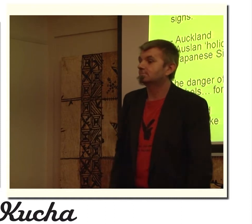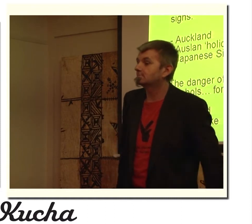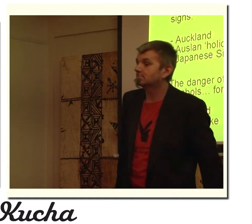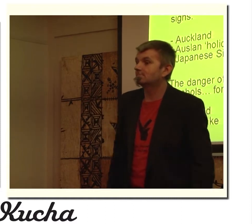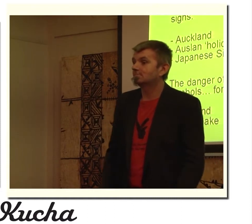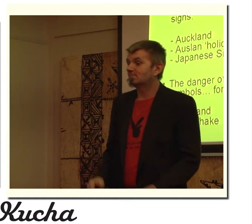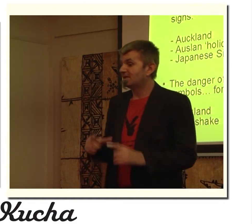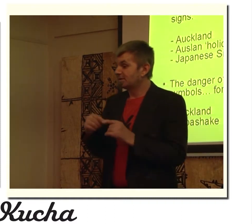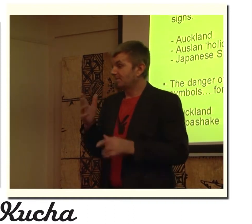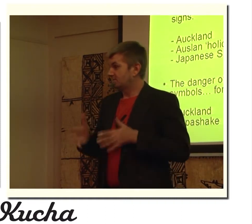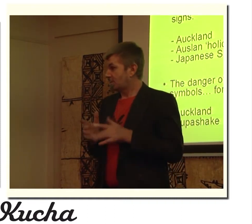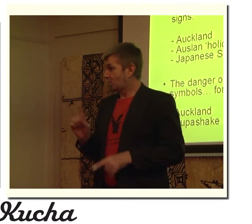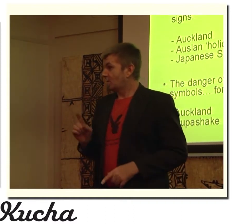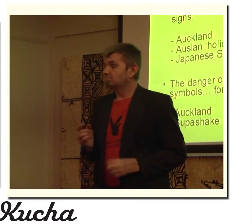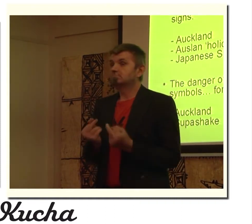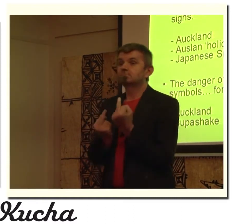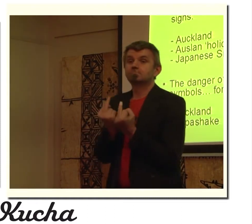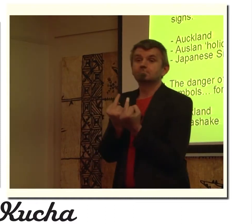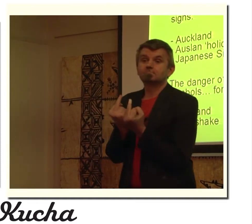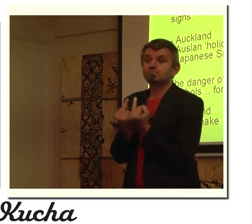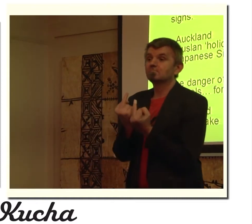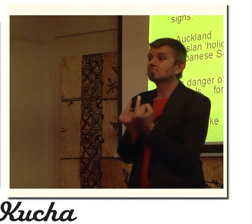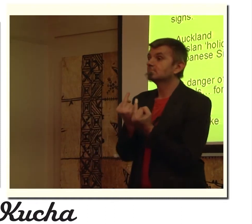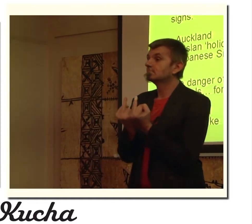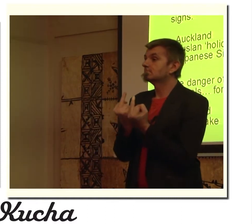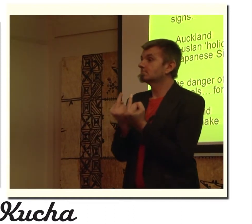Now, Japanese sign language.